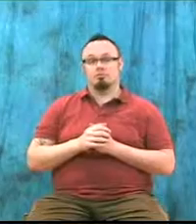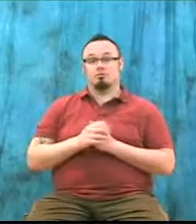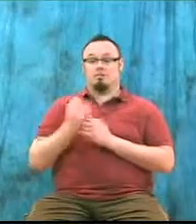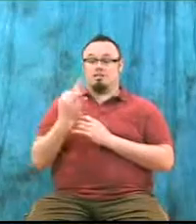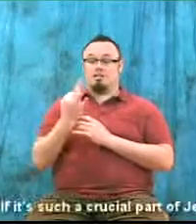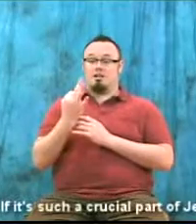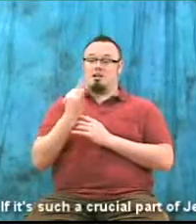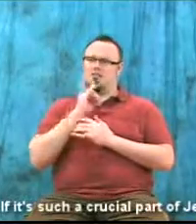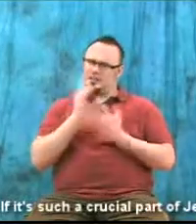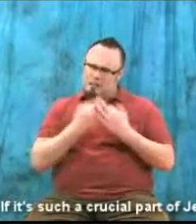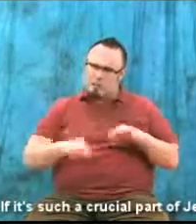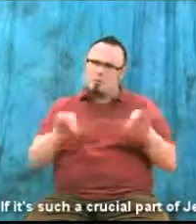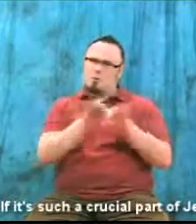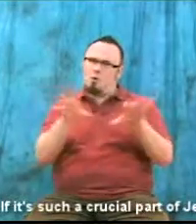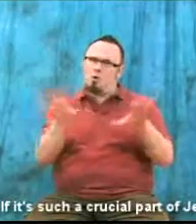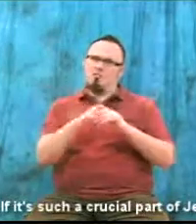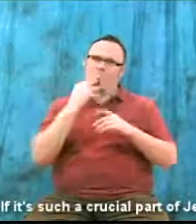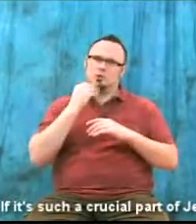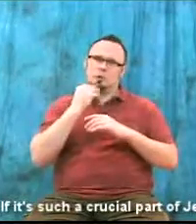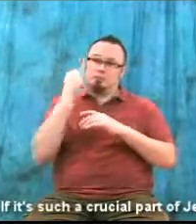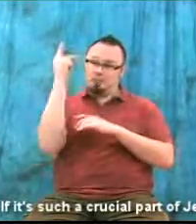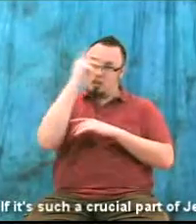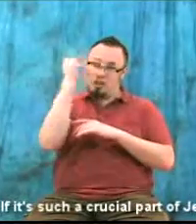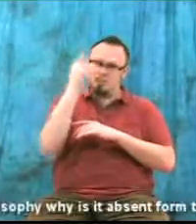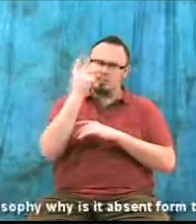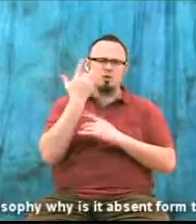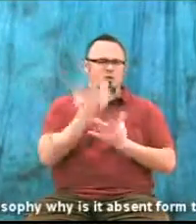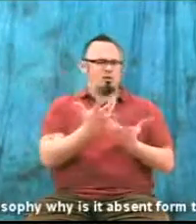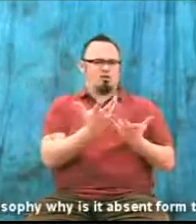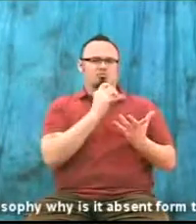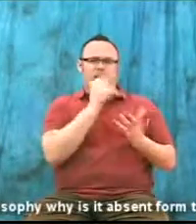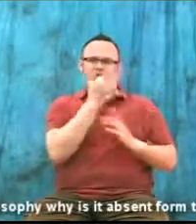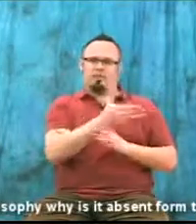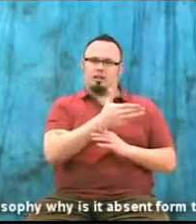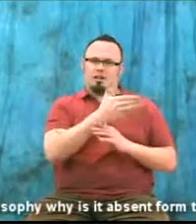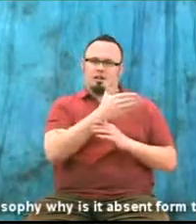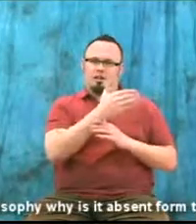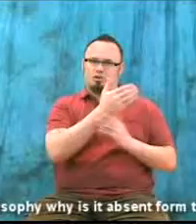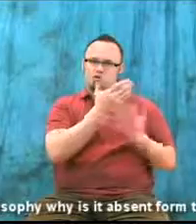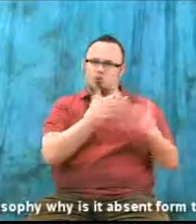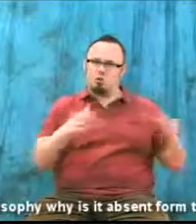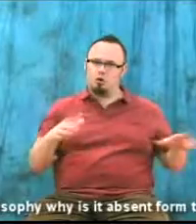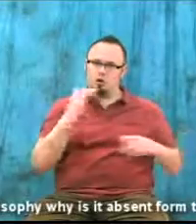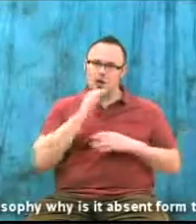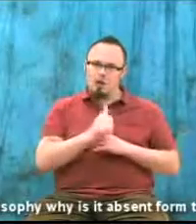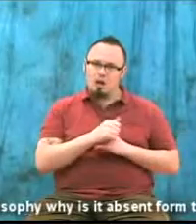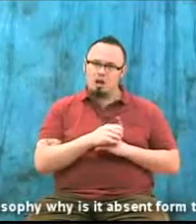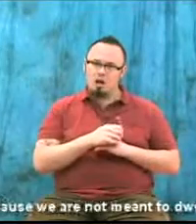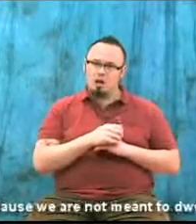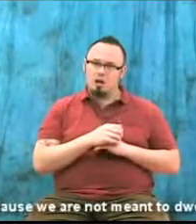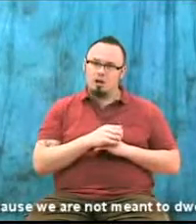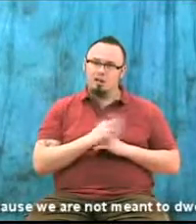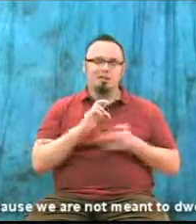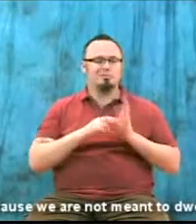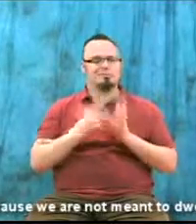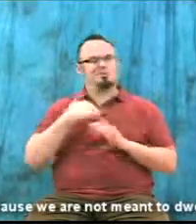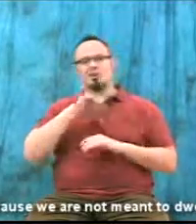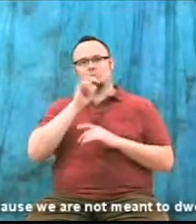If it's such a crucial part of Jewish philosophy, why is it absent from the Torah? Because we are not meant to